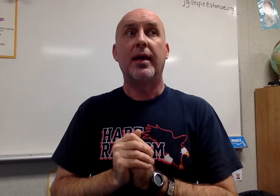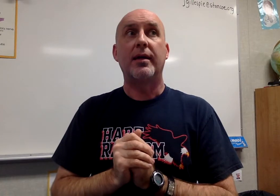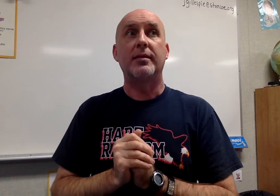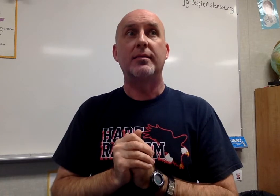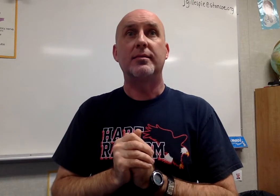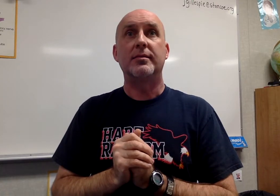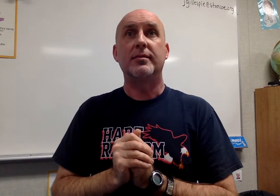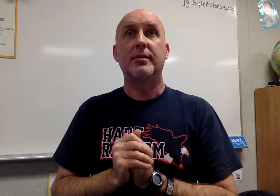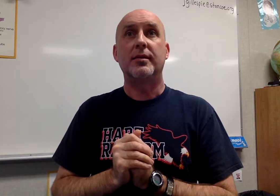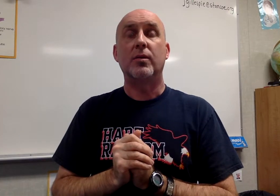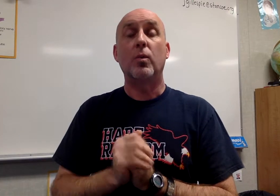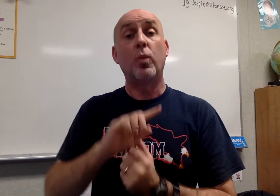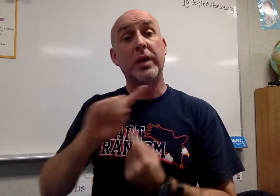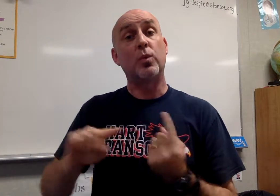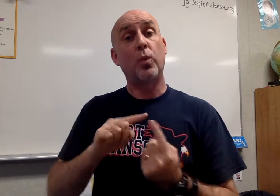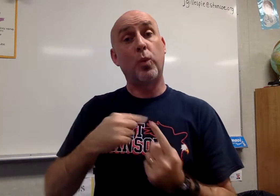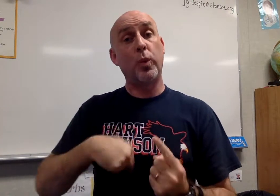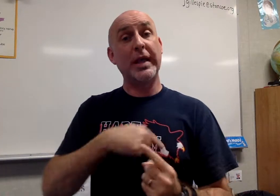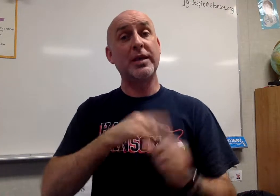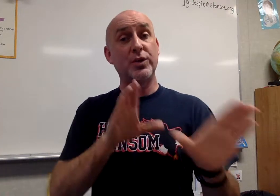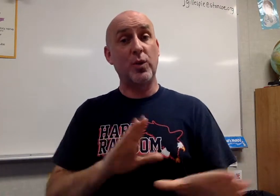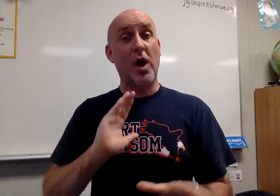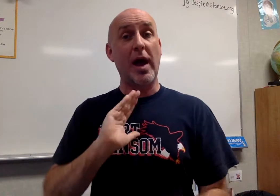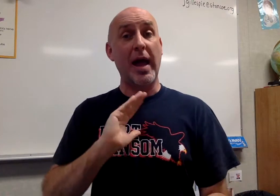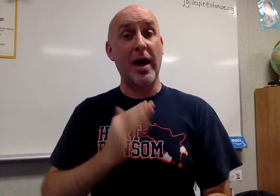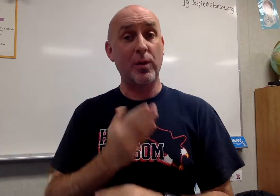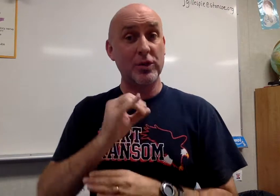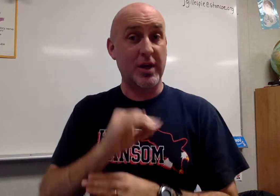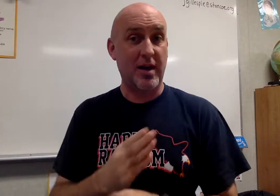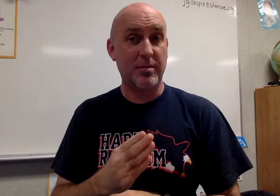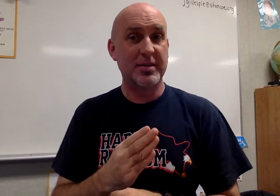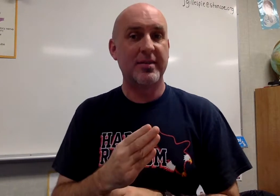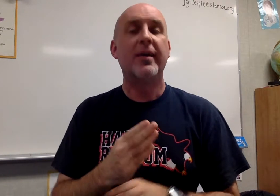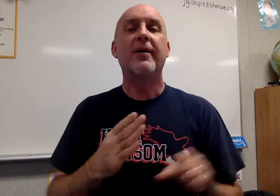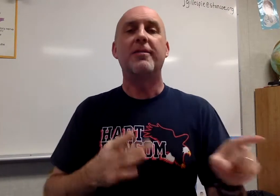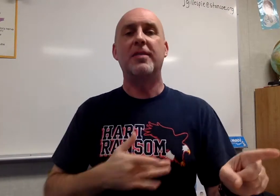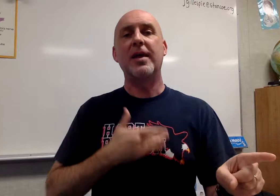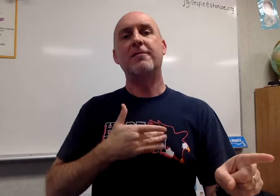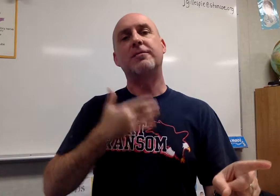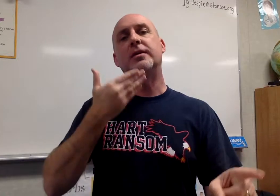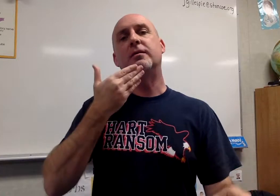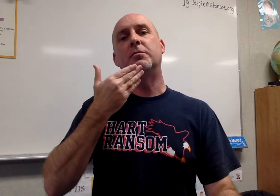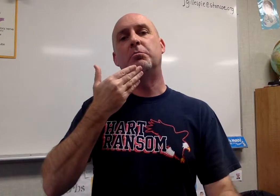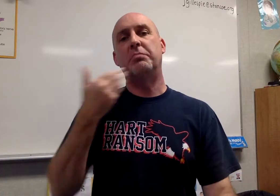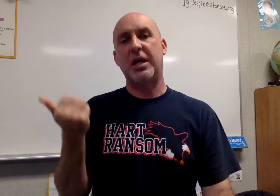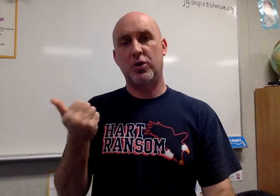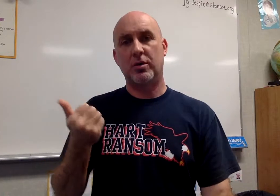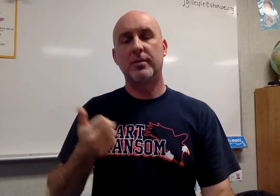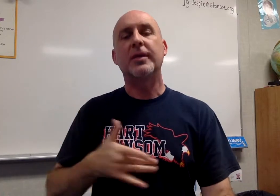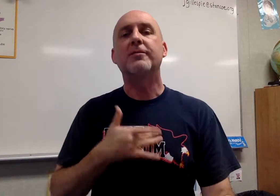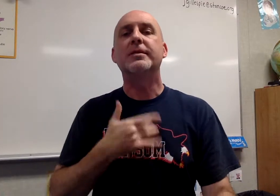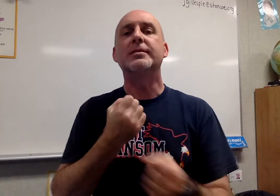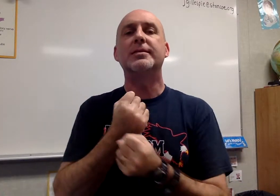And when we do our jobs, they feel better. They feel